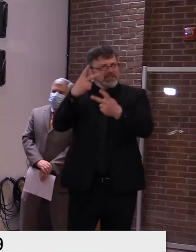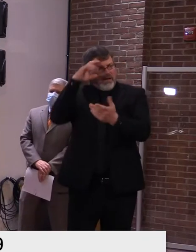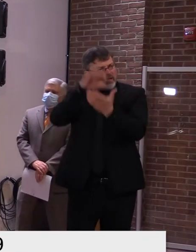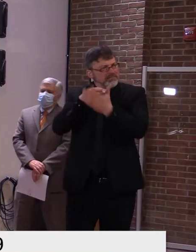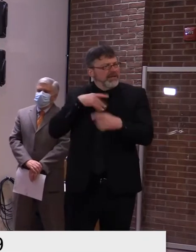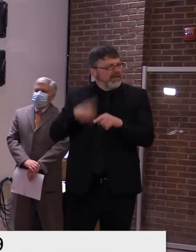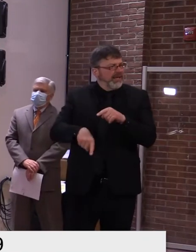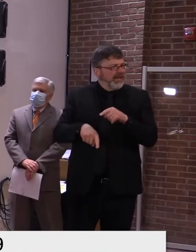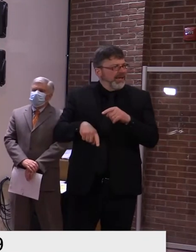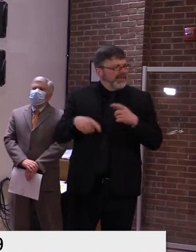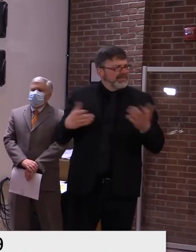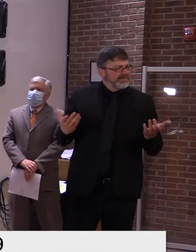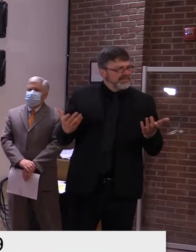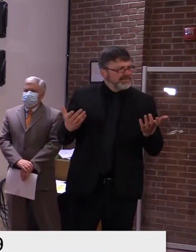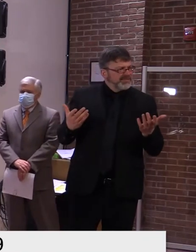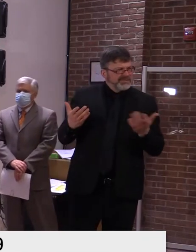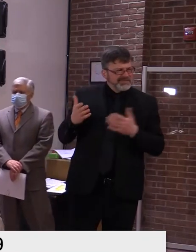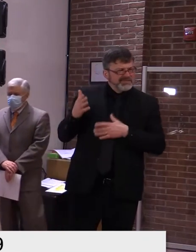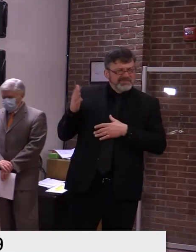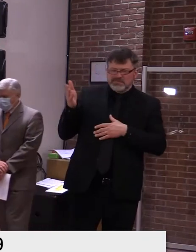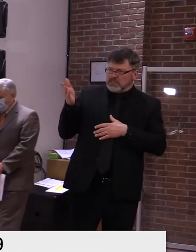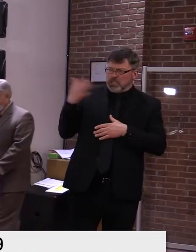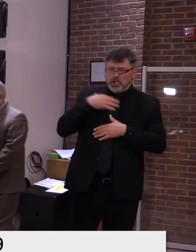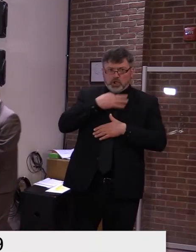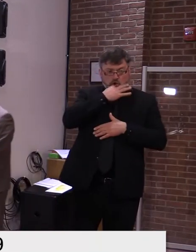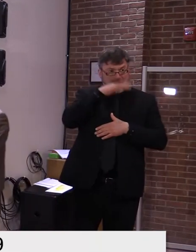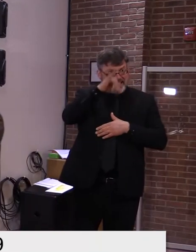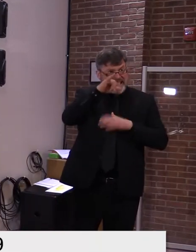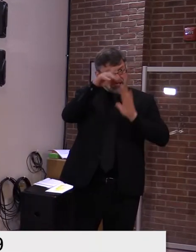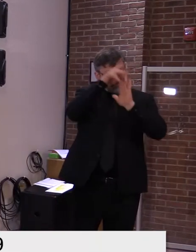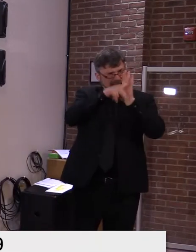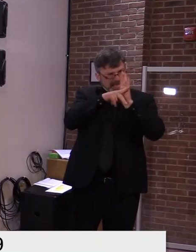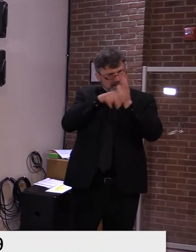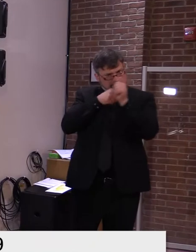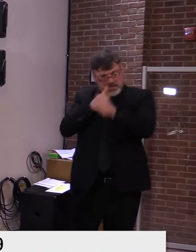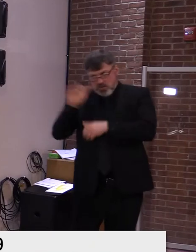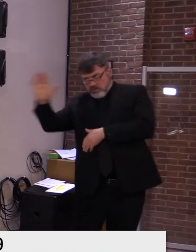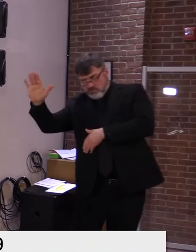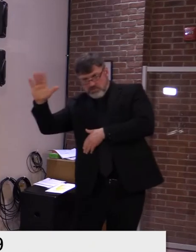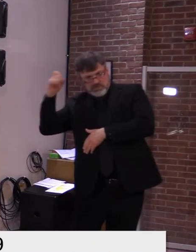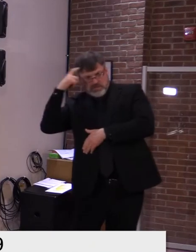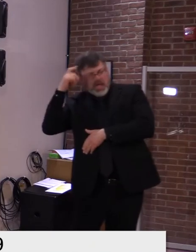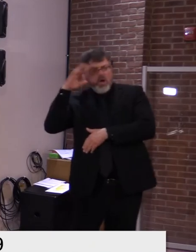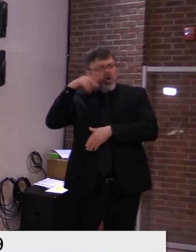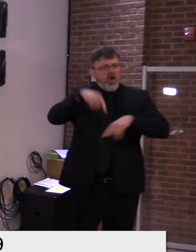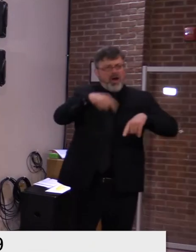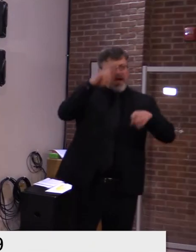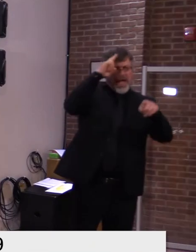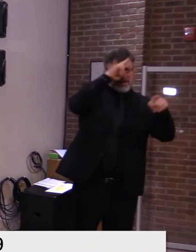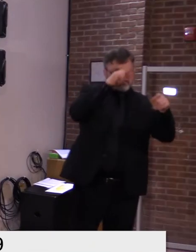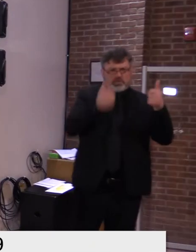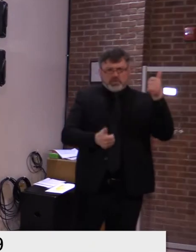policy as far as visitations? I believe it's a hospital decision, but Secretary Smith.